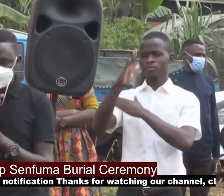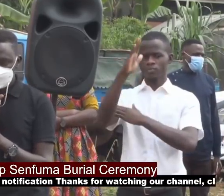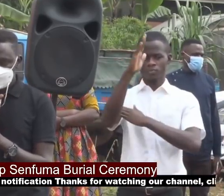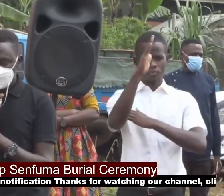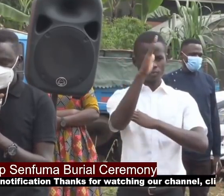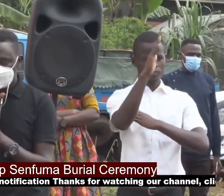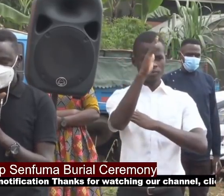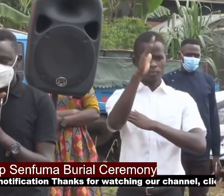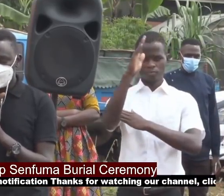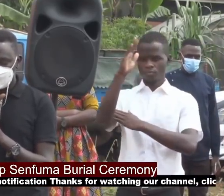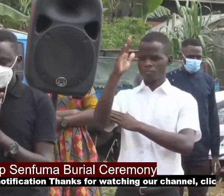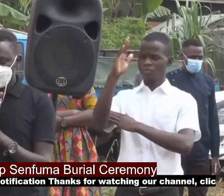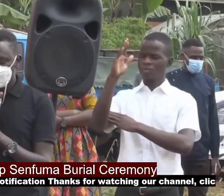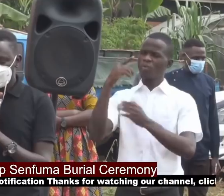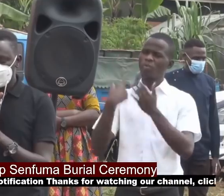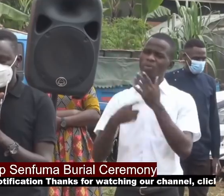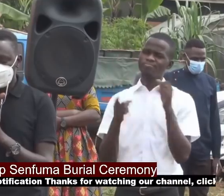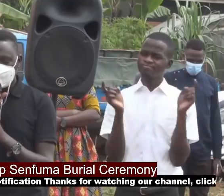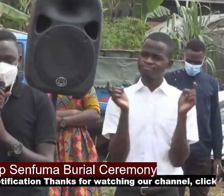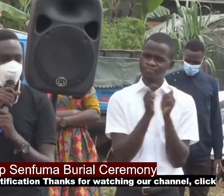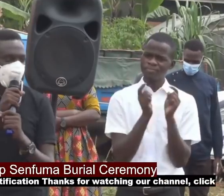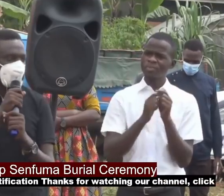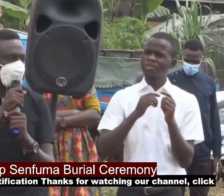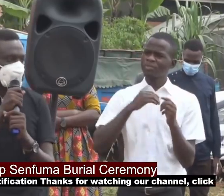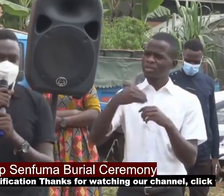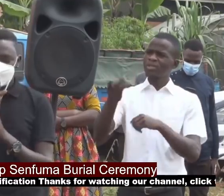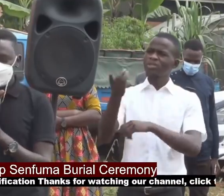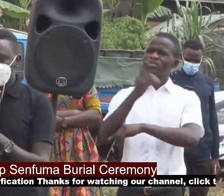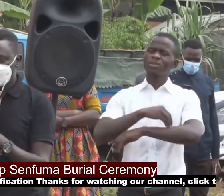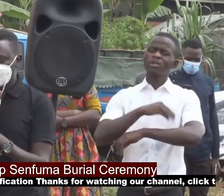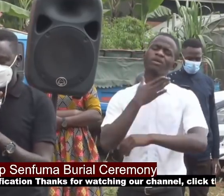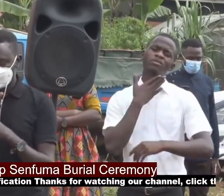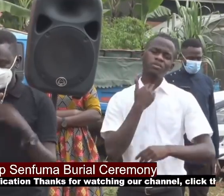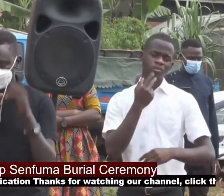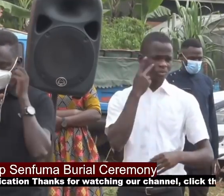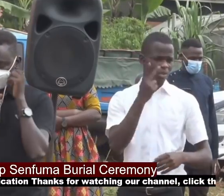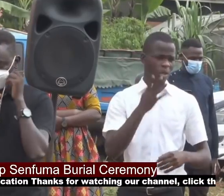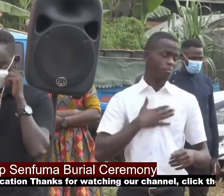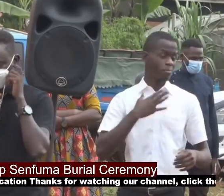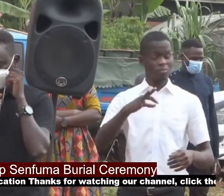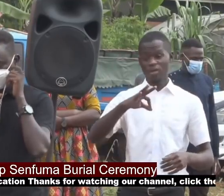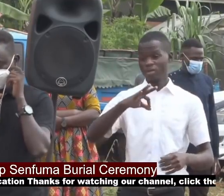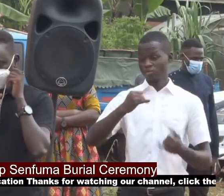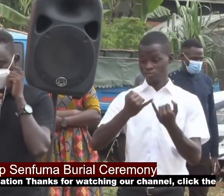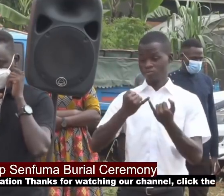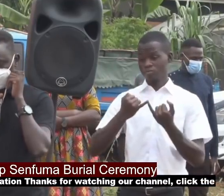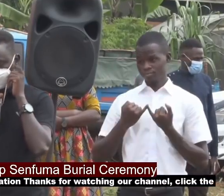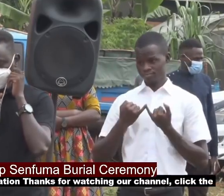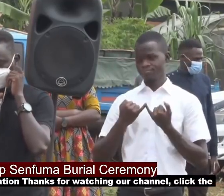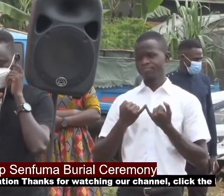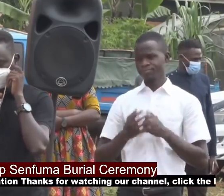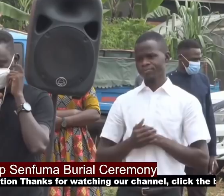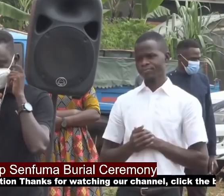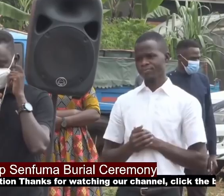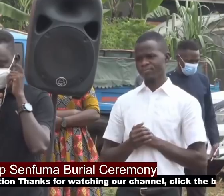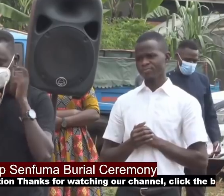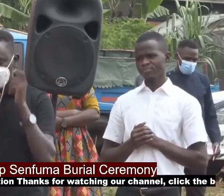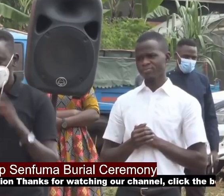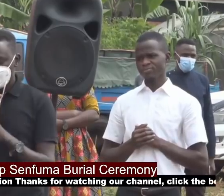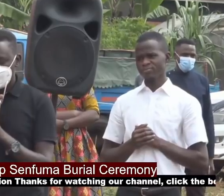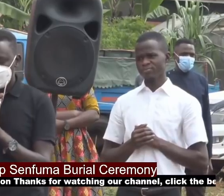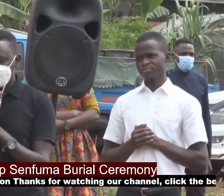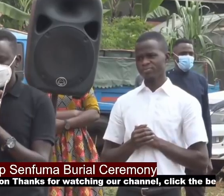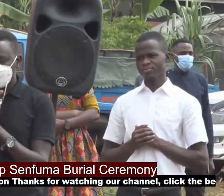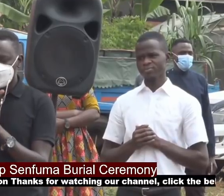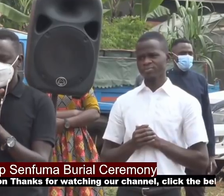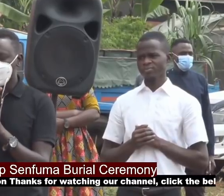I thank God. What hurts me is that he has always been yearning to see